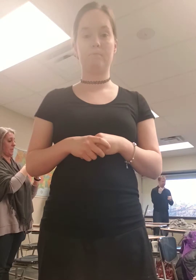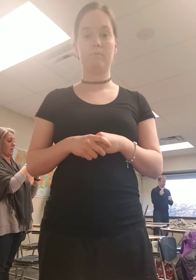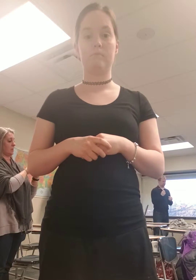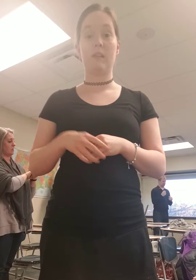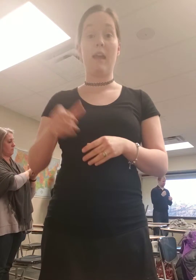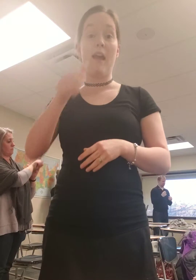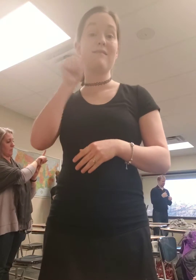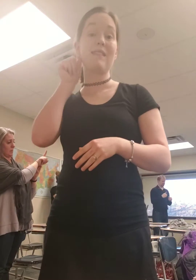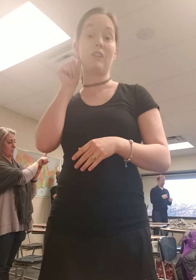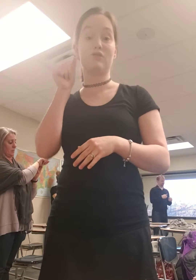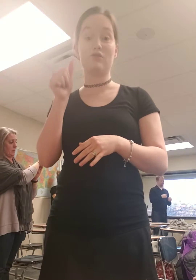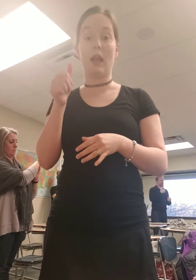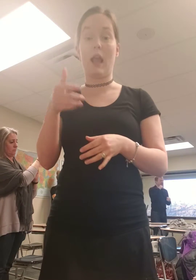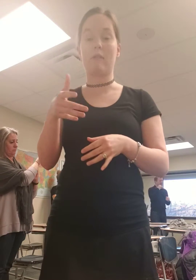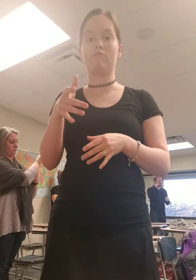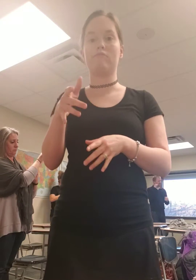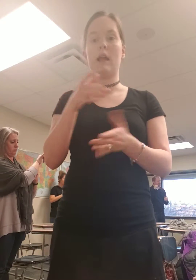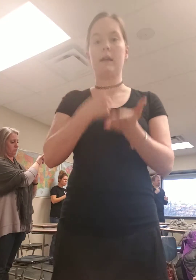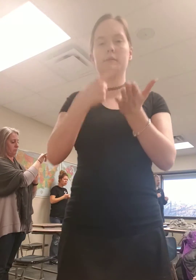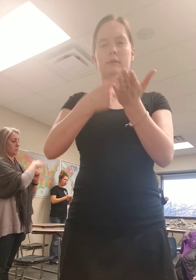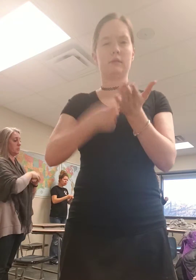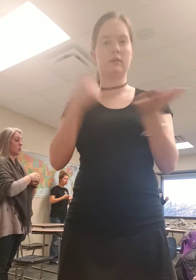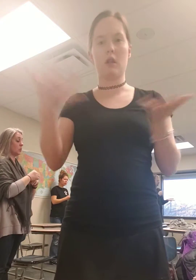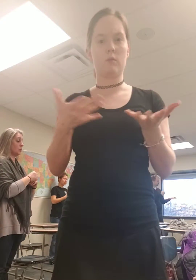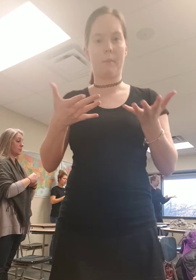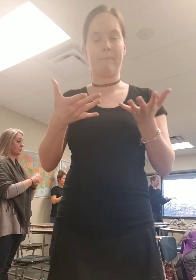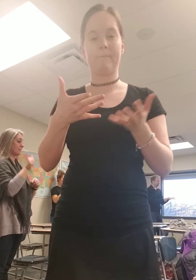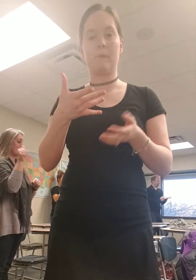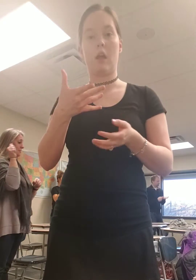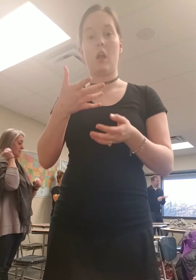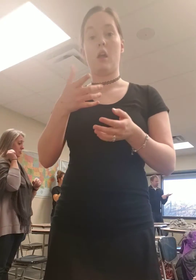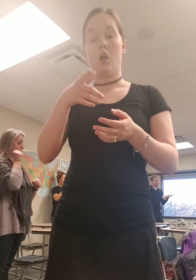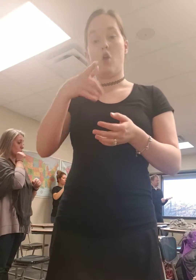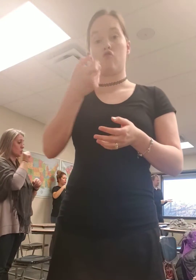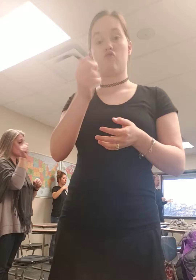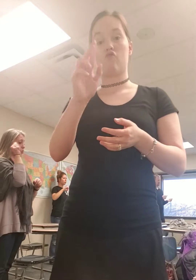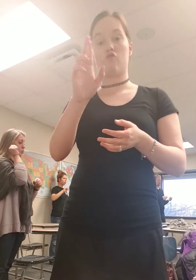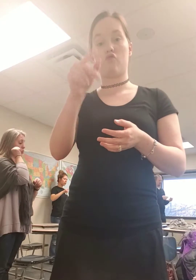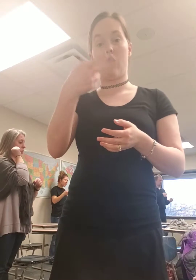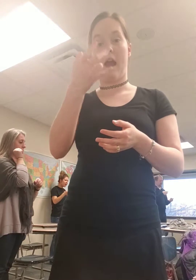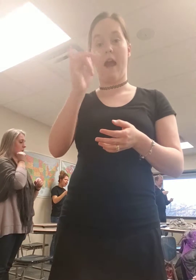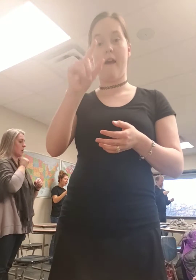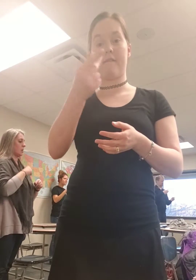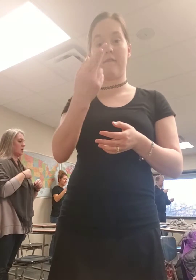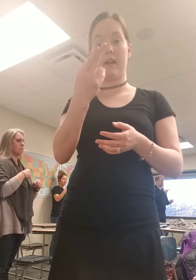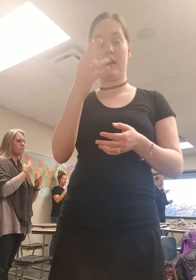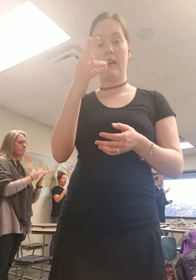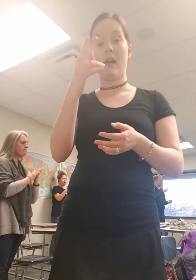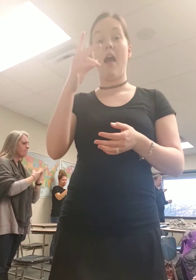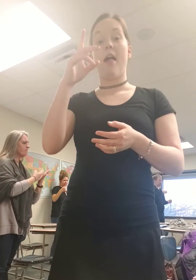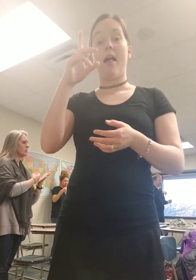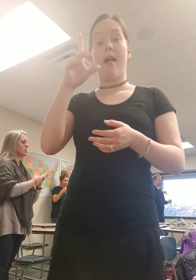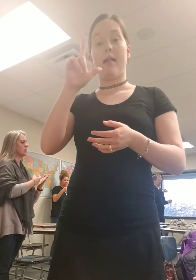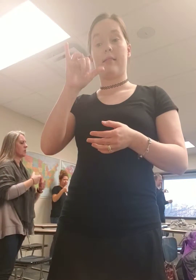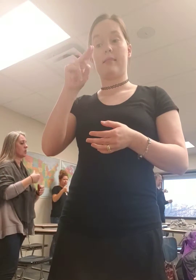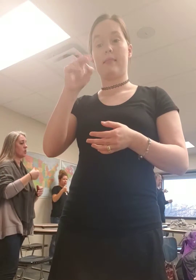talked about graphing linear equations. Just remember, what were some of the ways that we can use graphing linear equations?